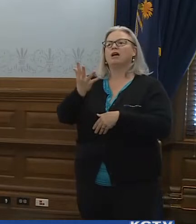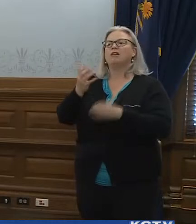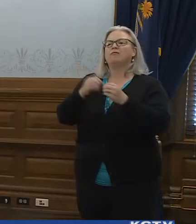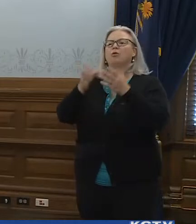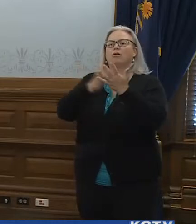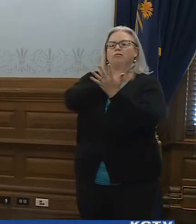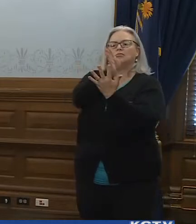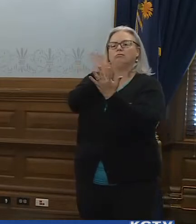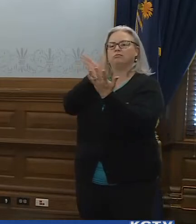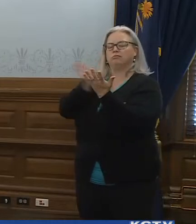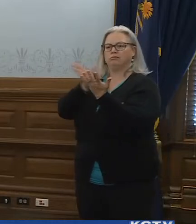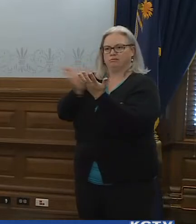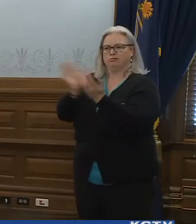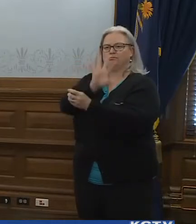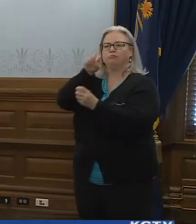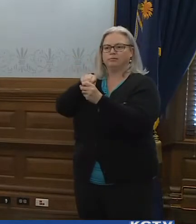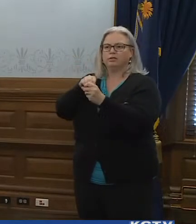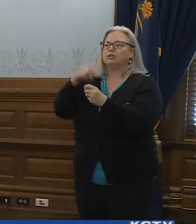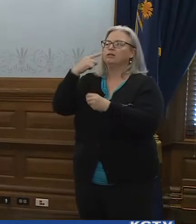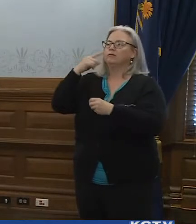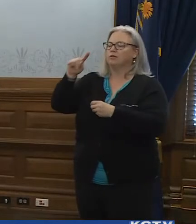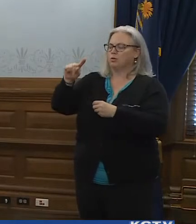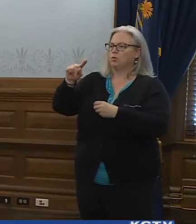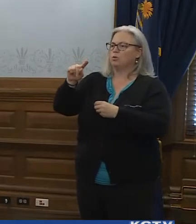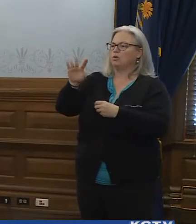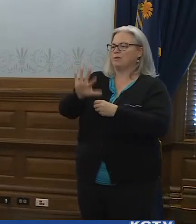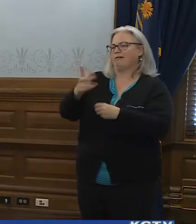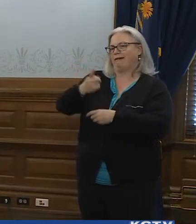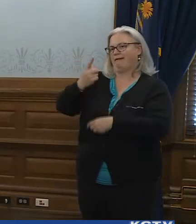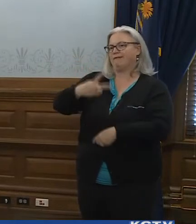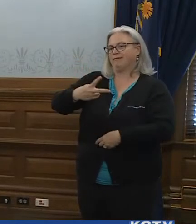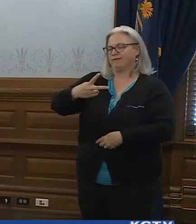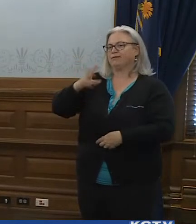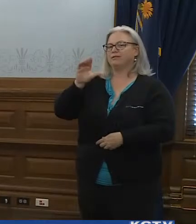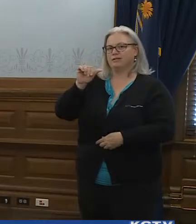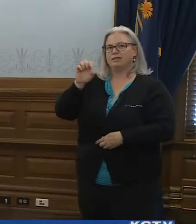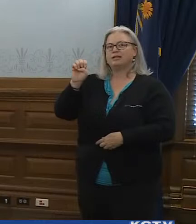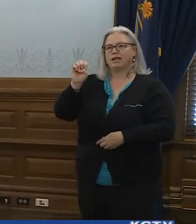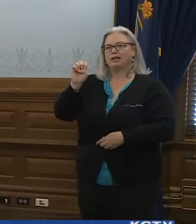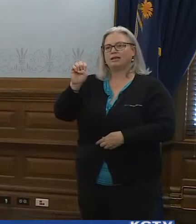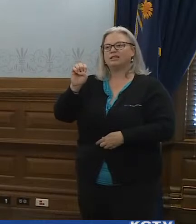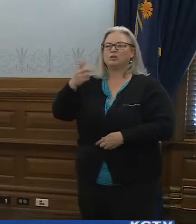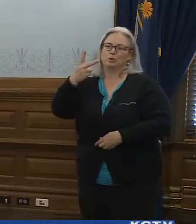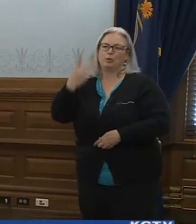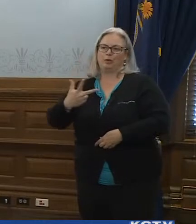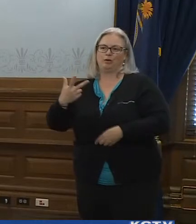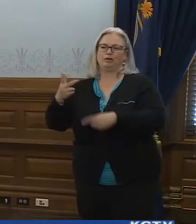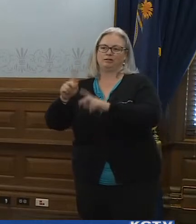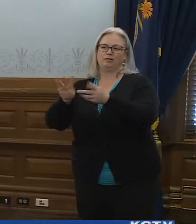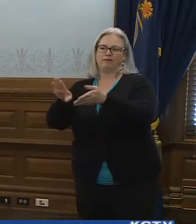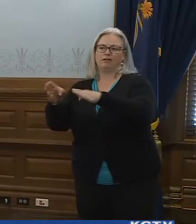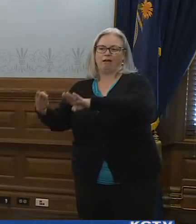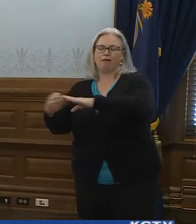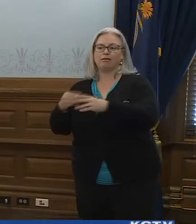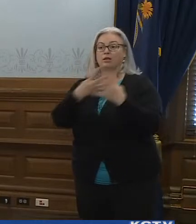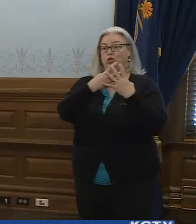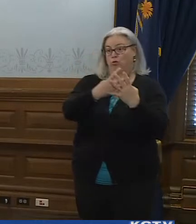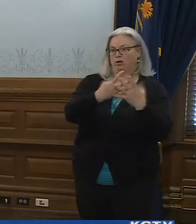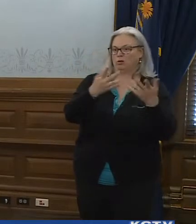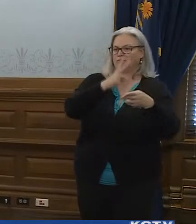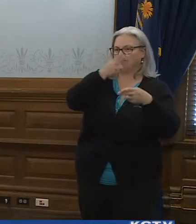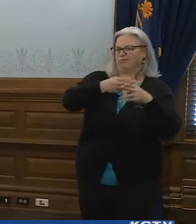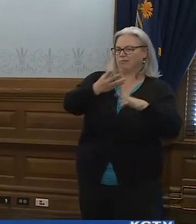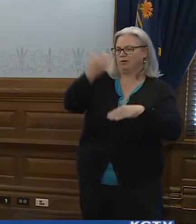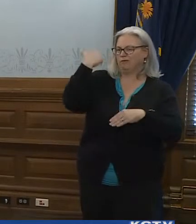areas that have accounted for about half of the cases and 2/3 of the deaths. Corrections, we've talked